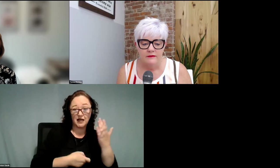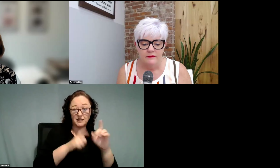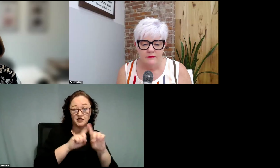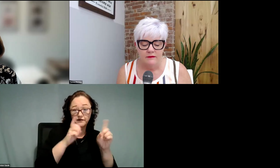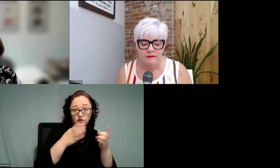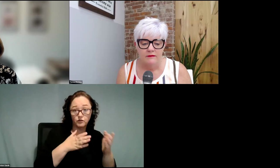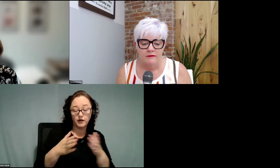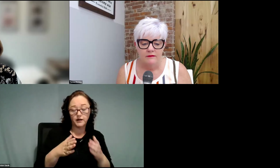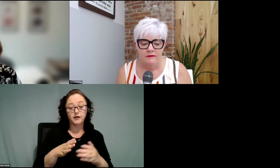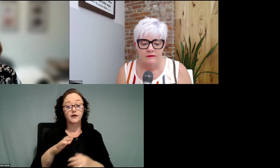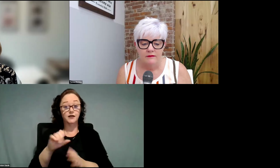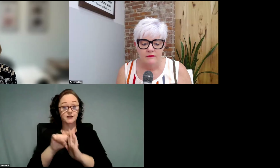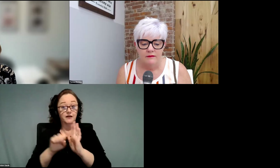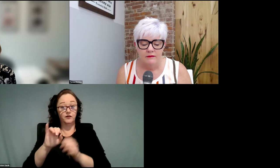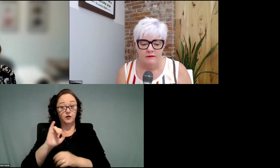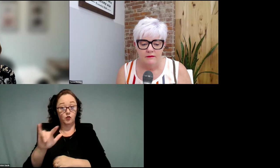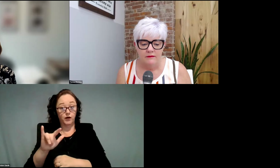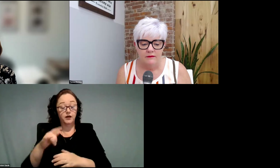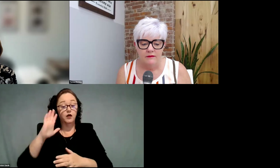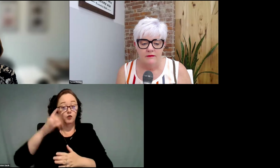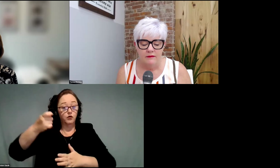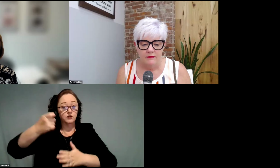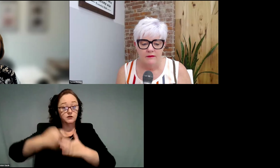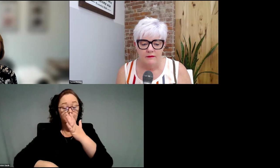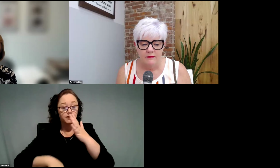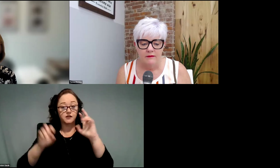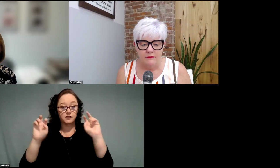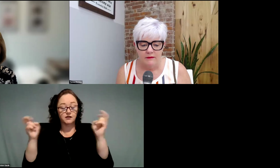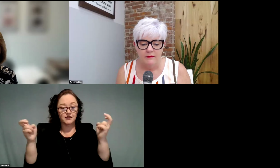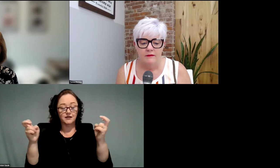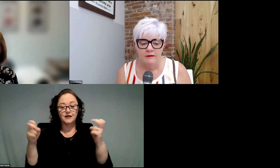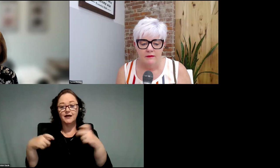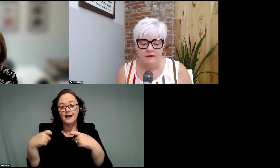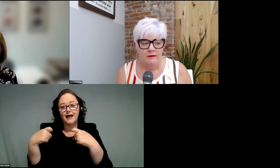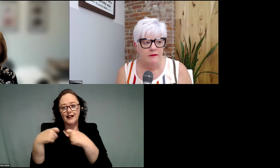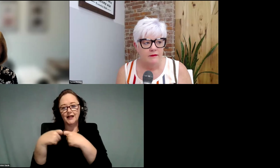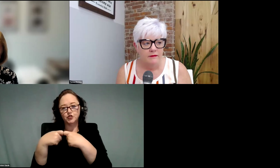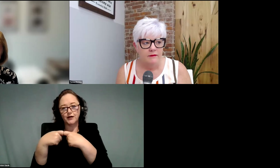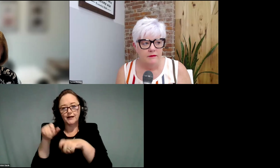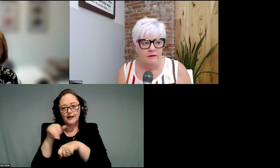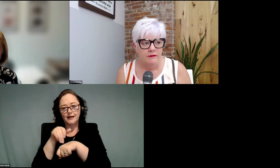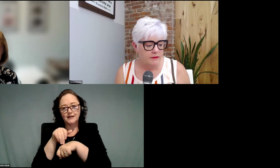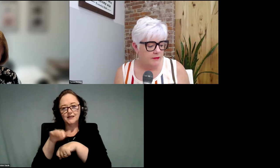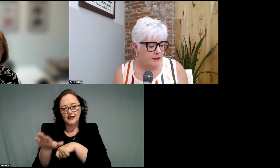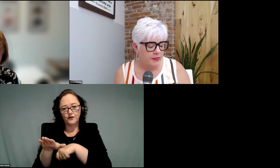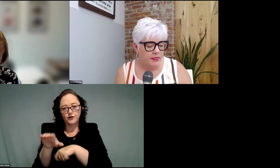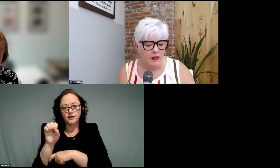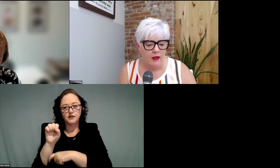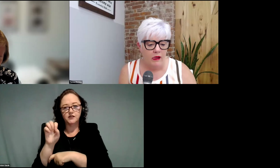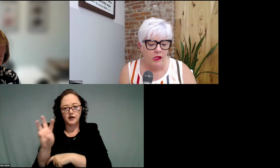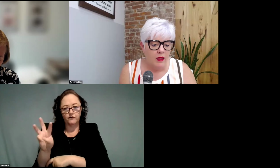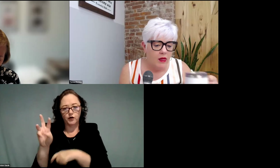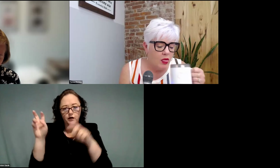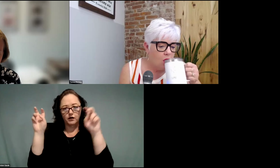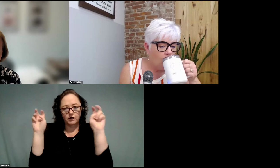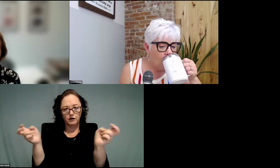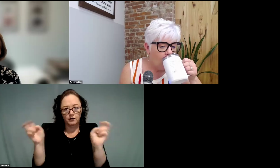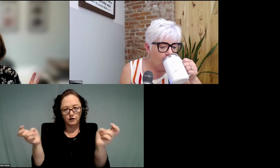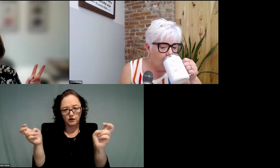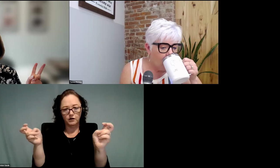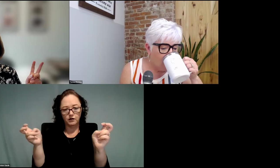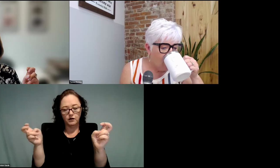they call electronically delivered software, which is